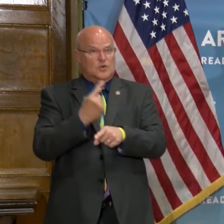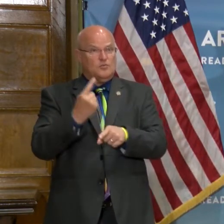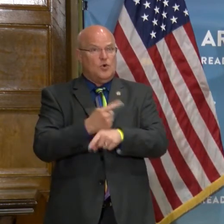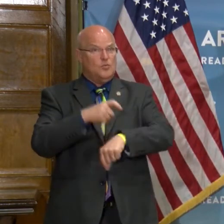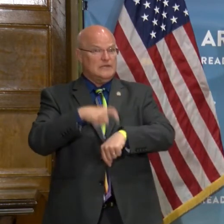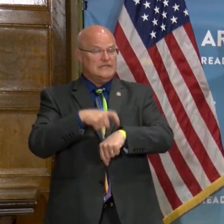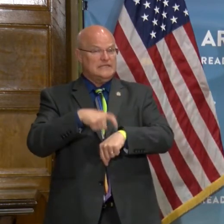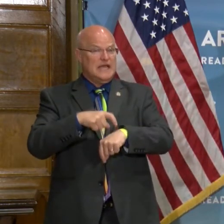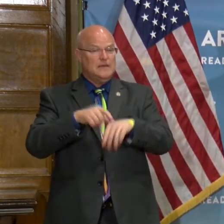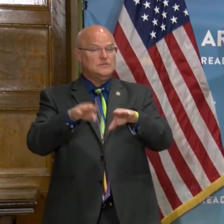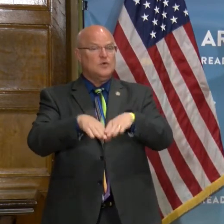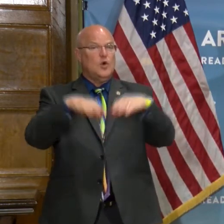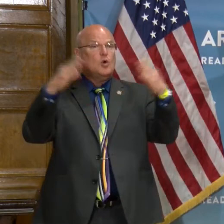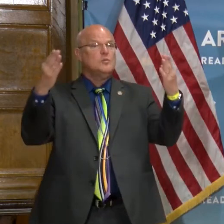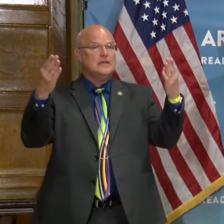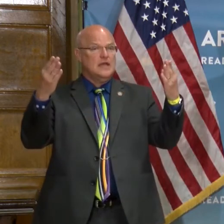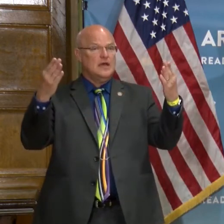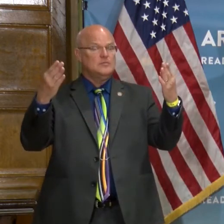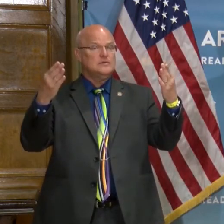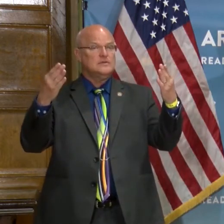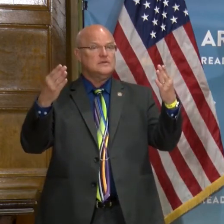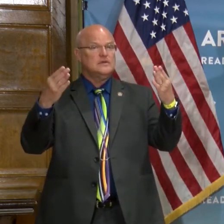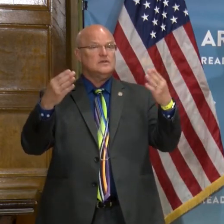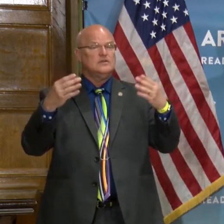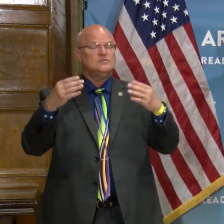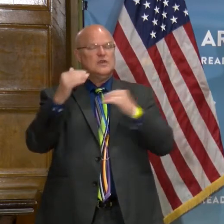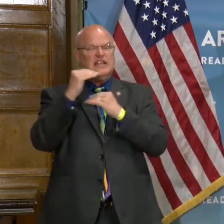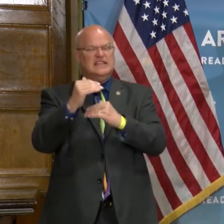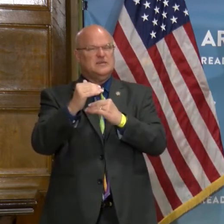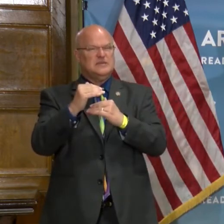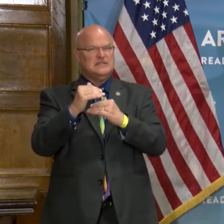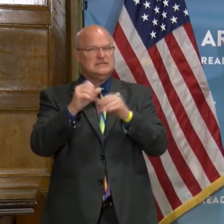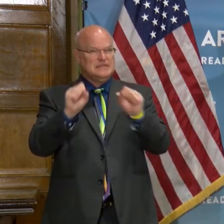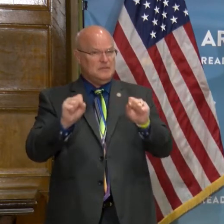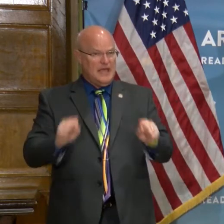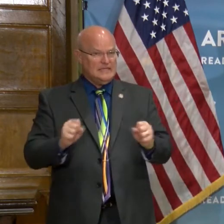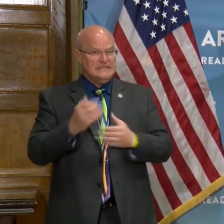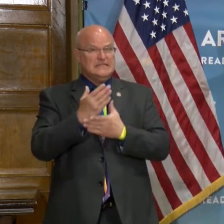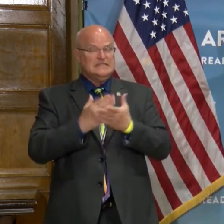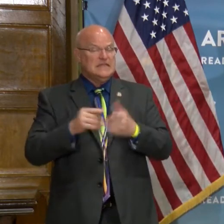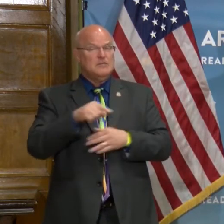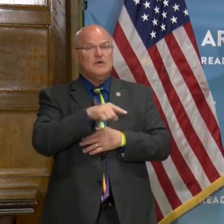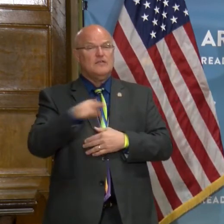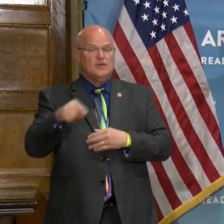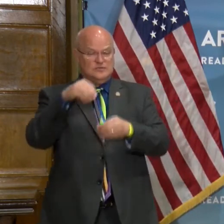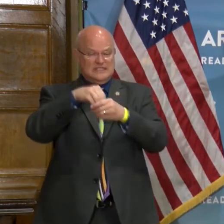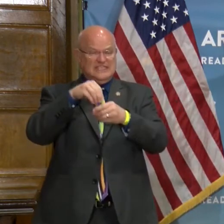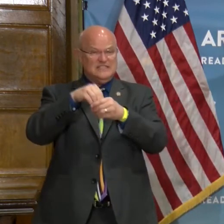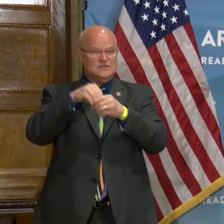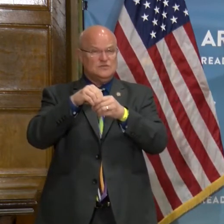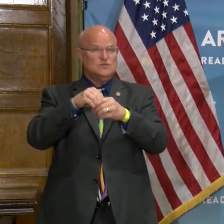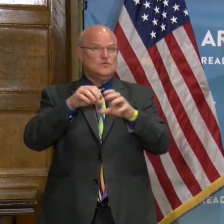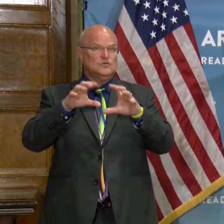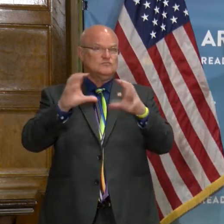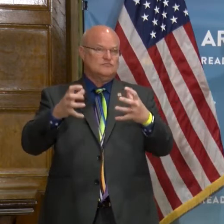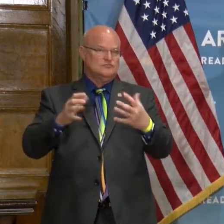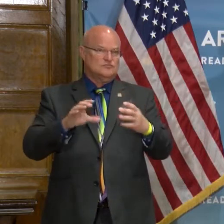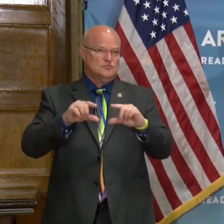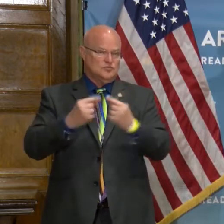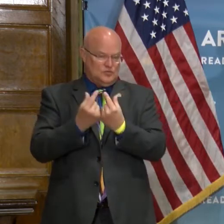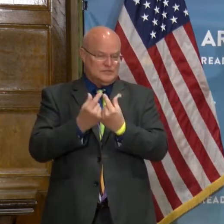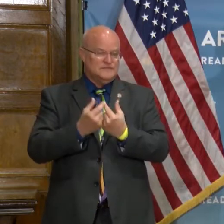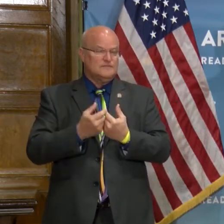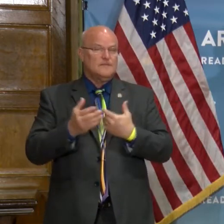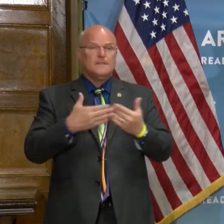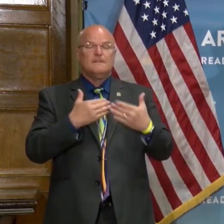appropriate time to open up to a limited capacity some of those indoor venues. And even